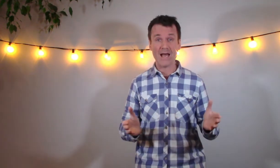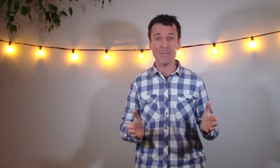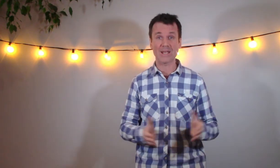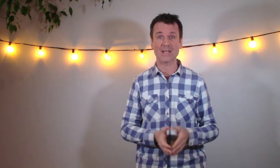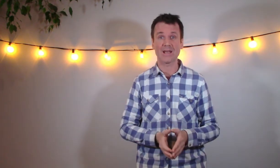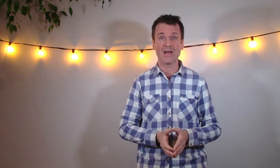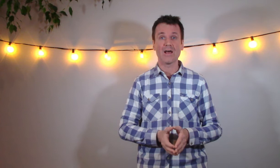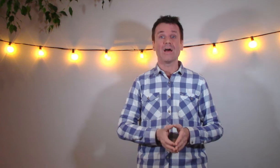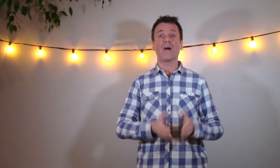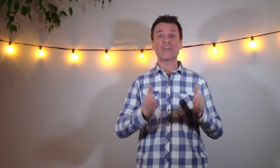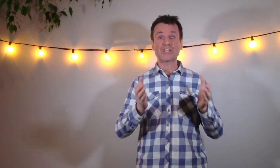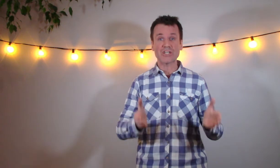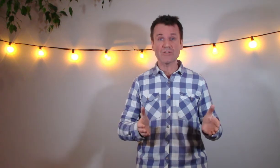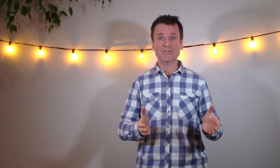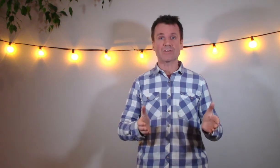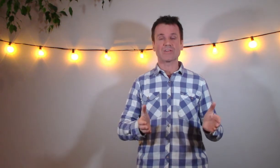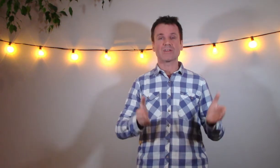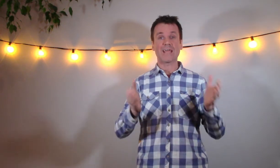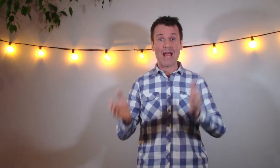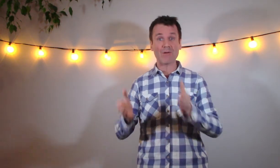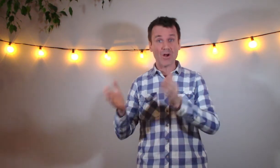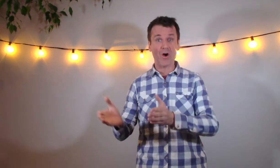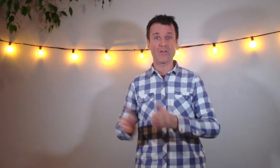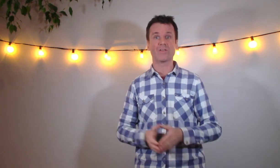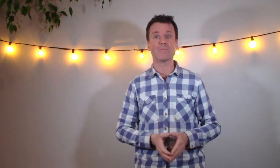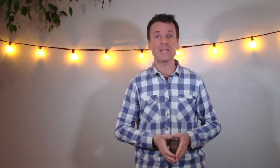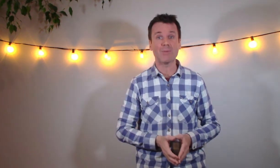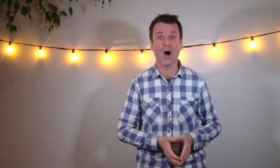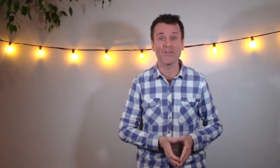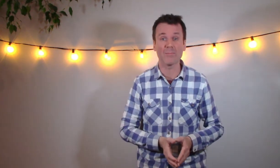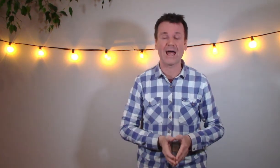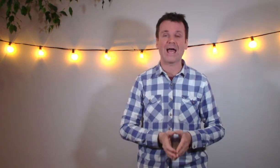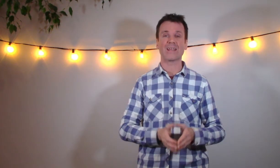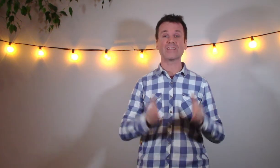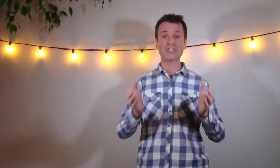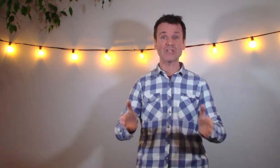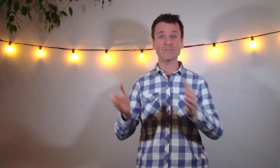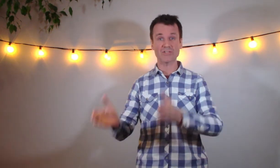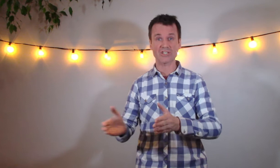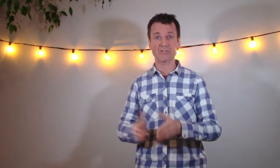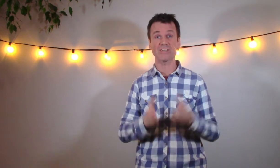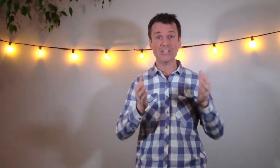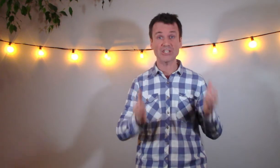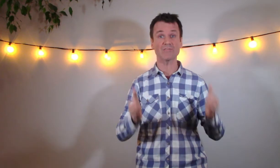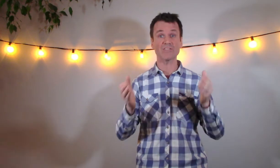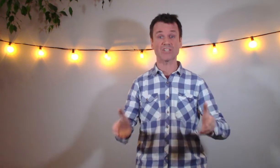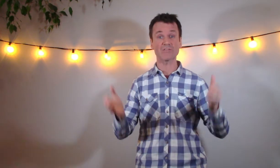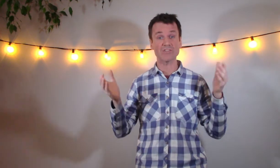family, their children carry on being part of the plan, and their children's children, and their children's children's